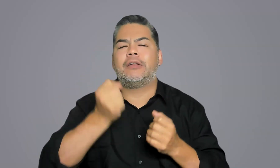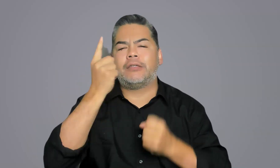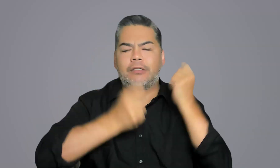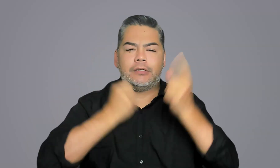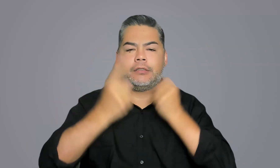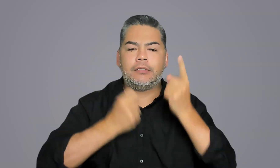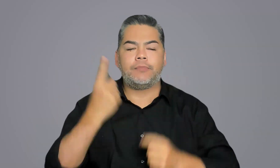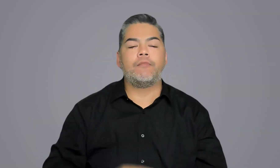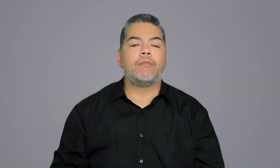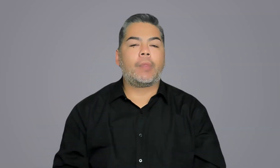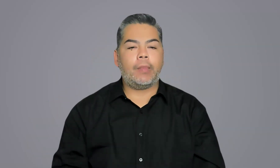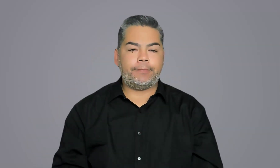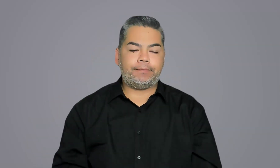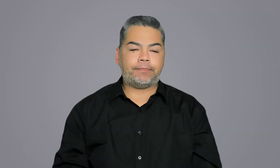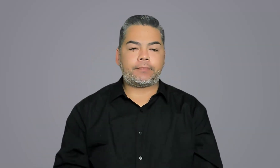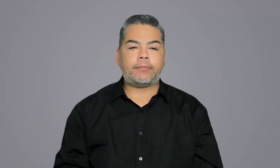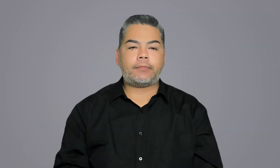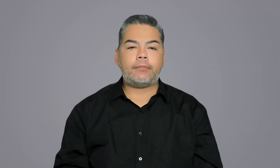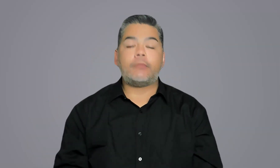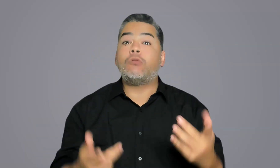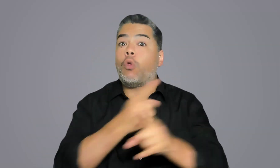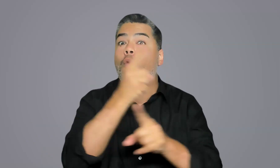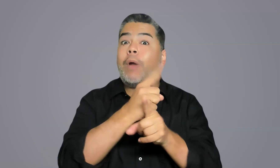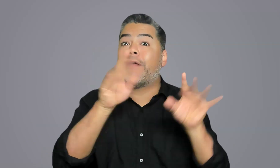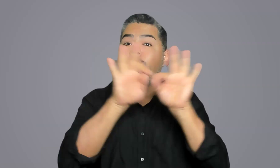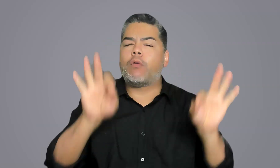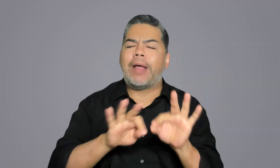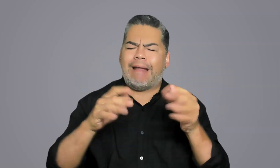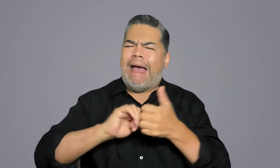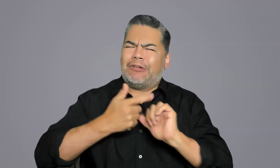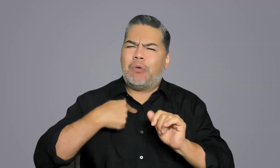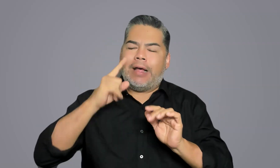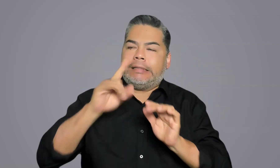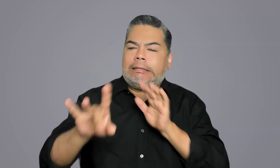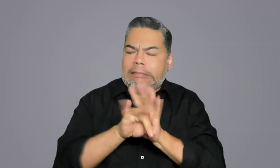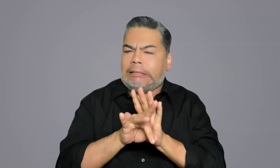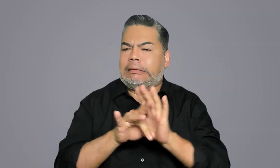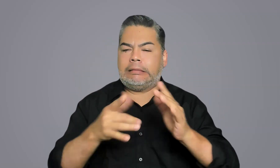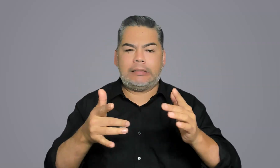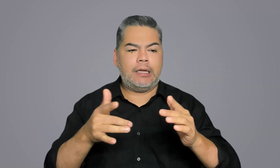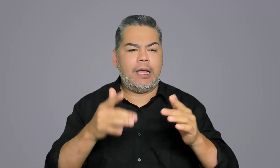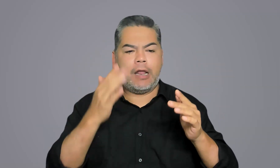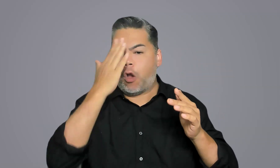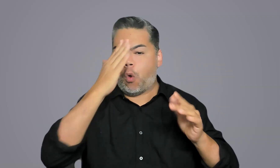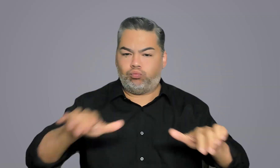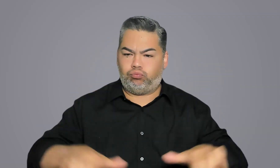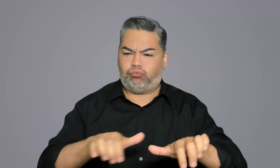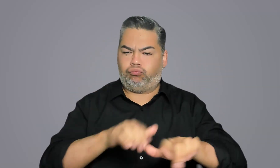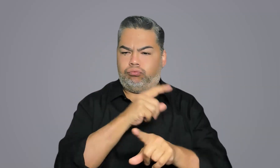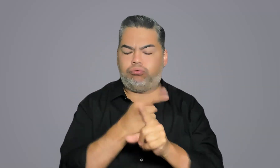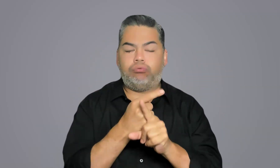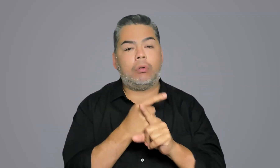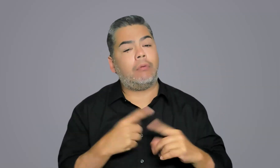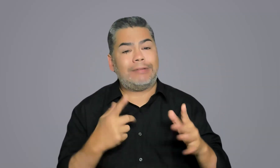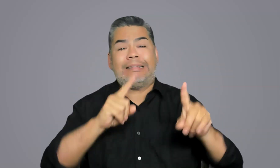So choosing the right format then. How do I do that? Because as I've said, it is really important that we think about it. There's lots of different choices when it